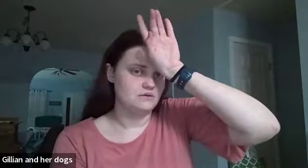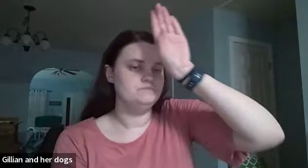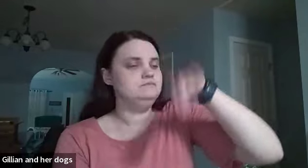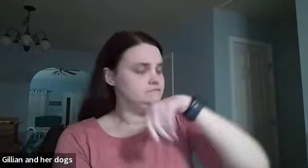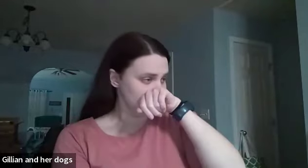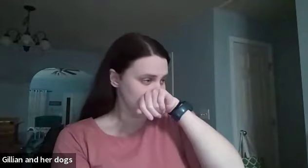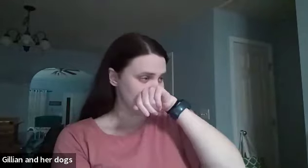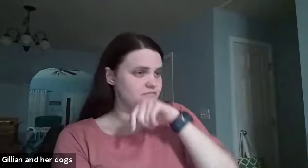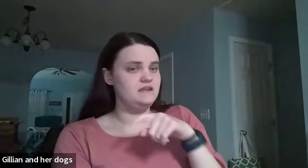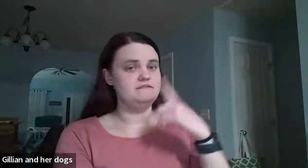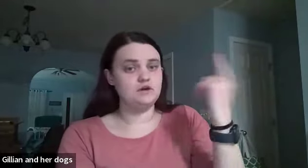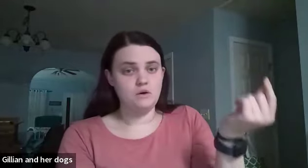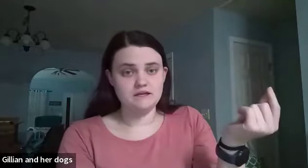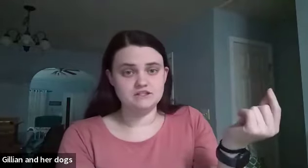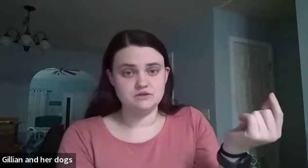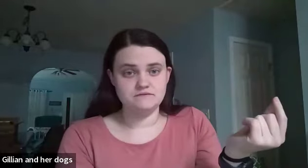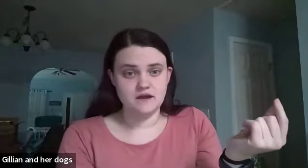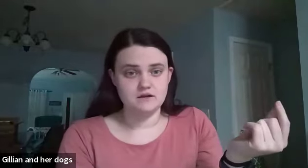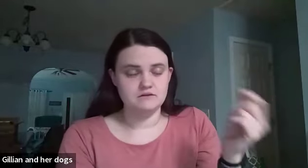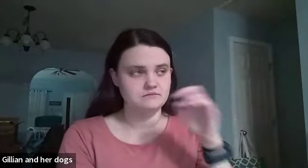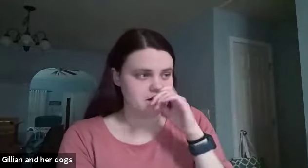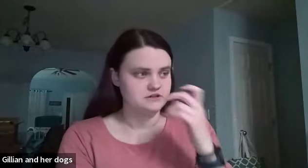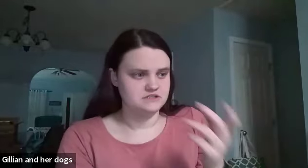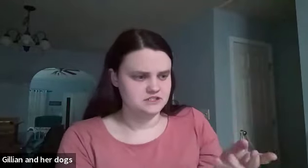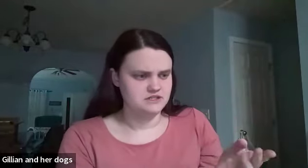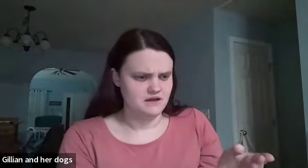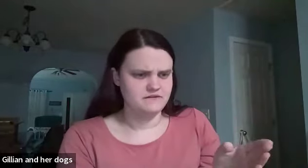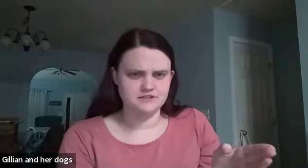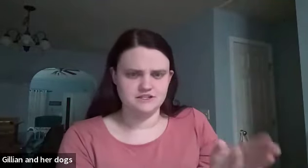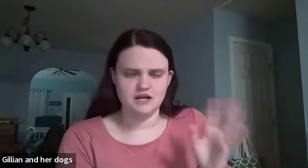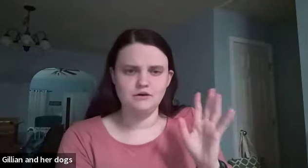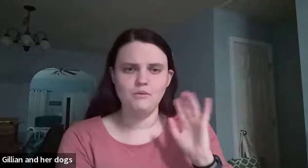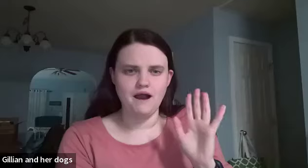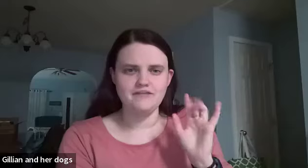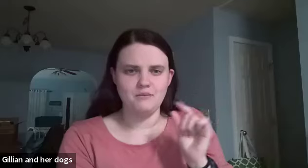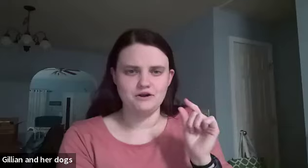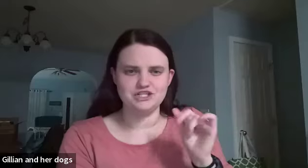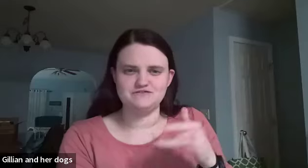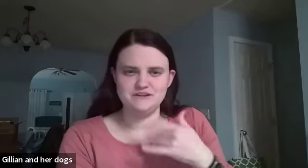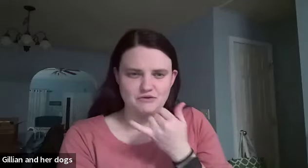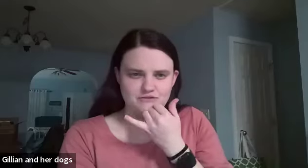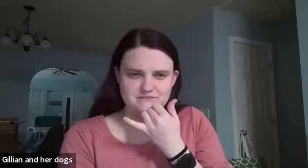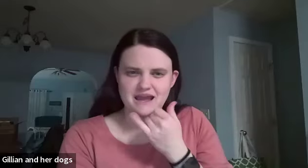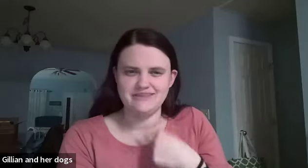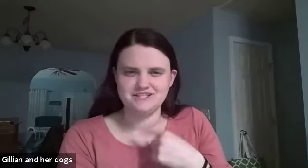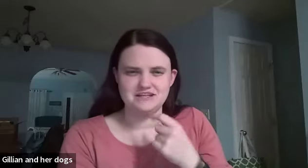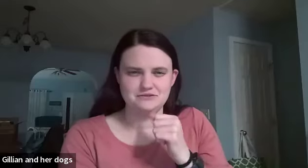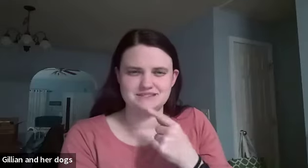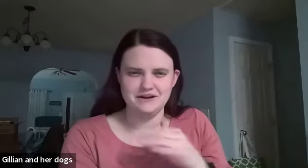So if you're going to the fire station, yeah, fire station. I don't know why that word is just feeling wrong to me. I think it's just I don't say it